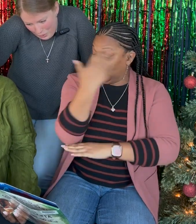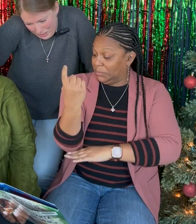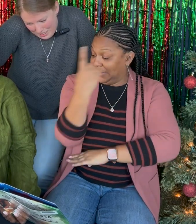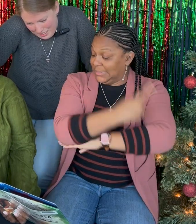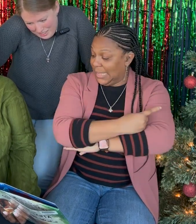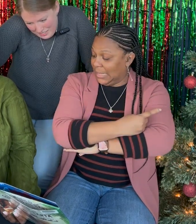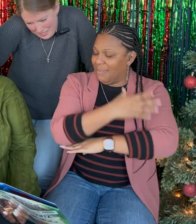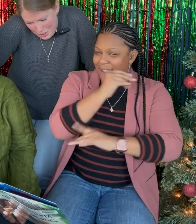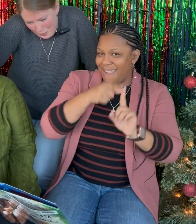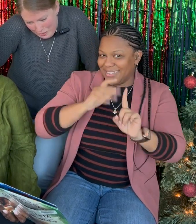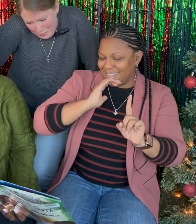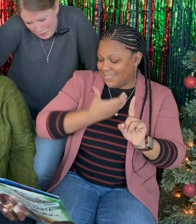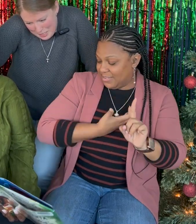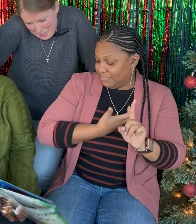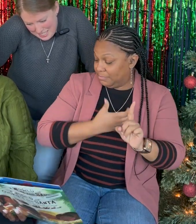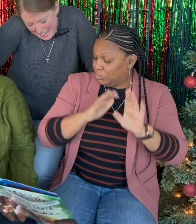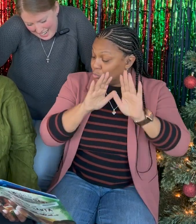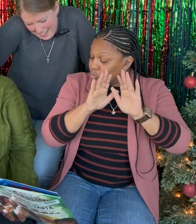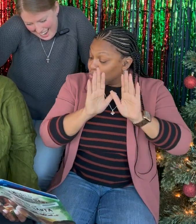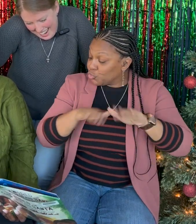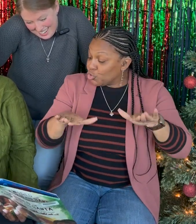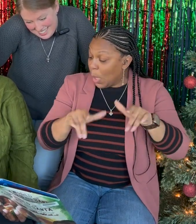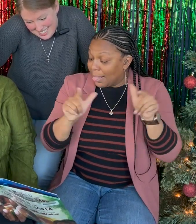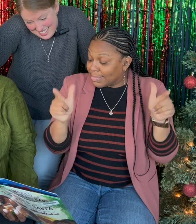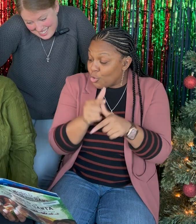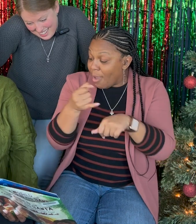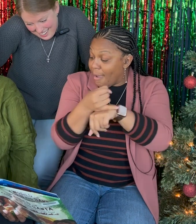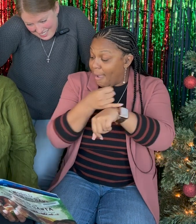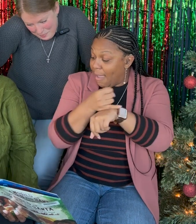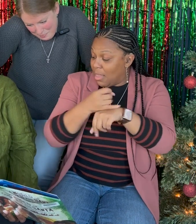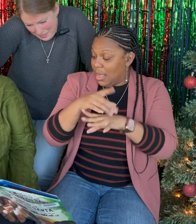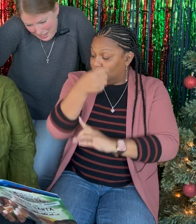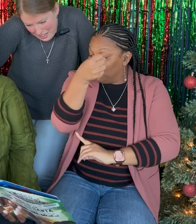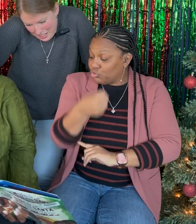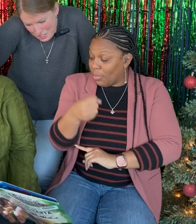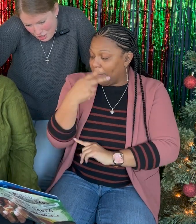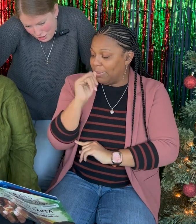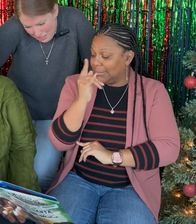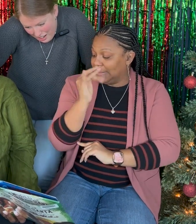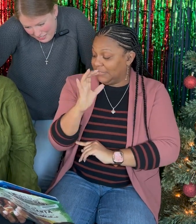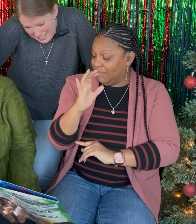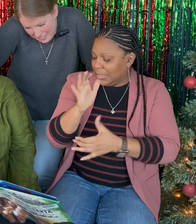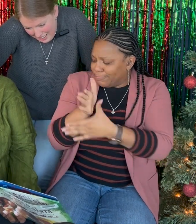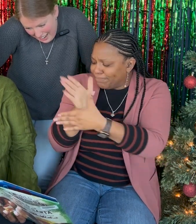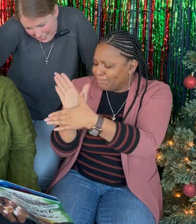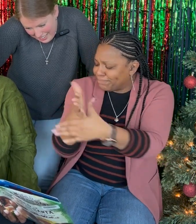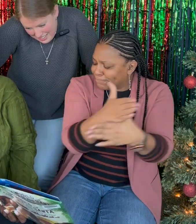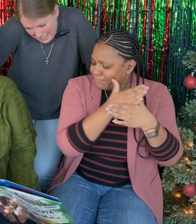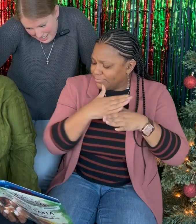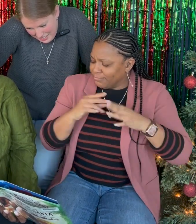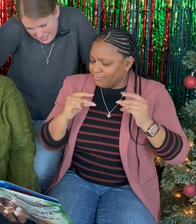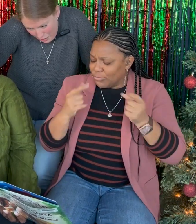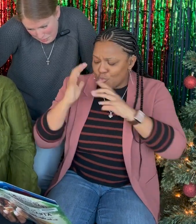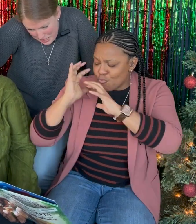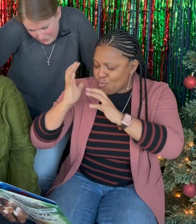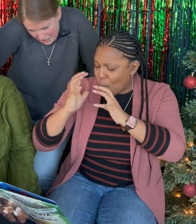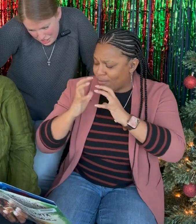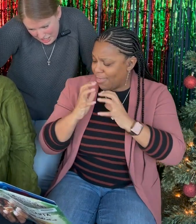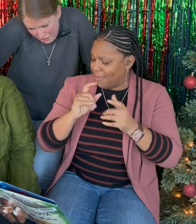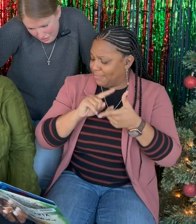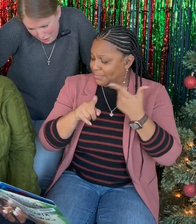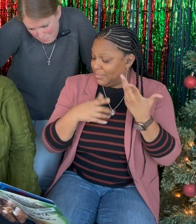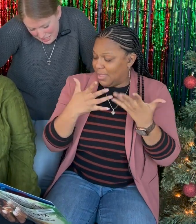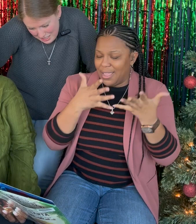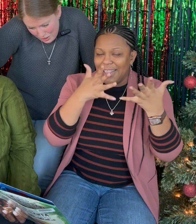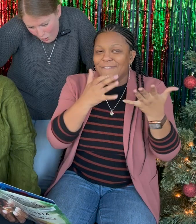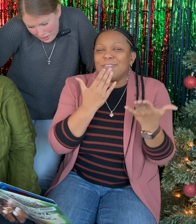in the world to welcome Christmas Day and Santa. Children on this little island in the South Pacific